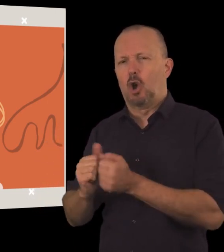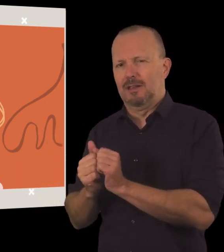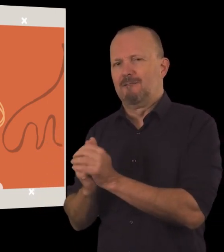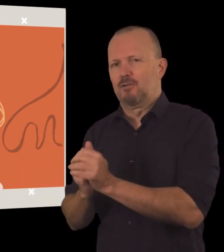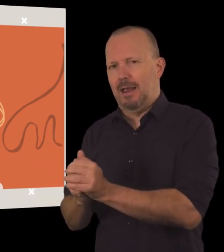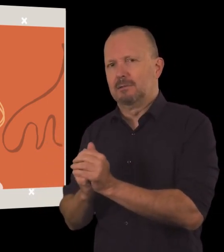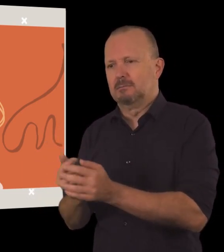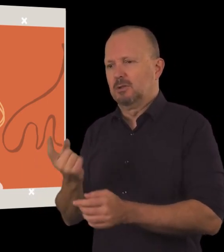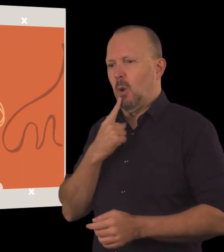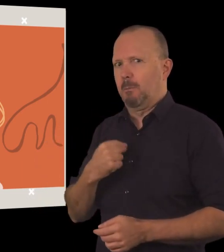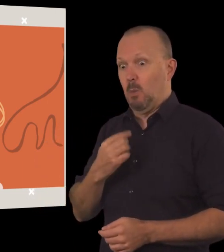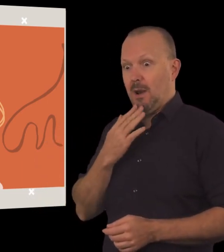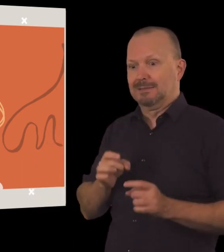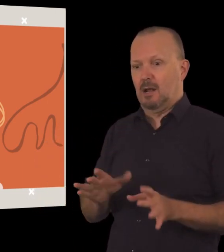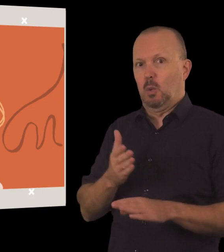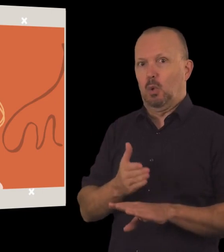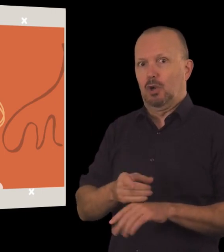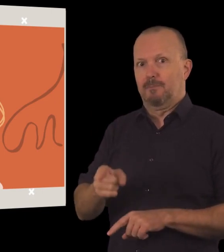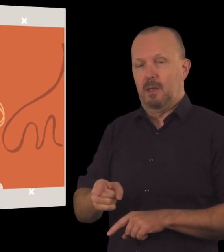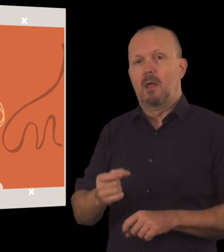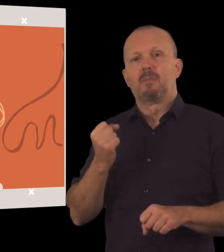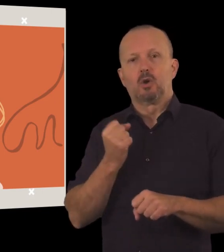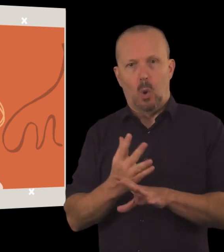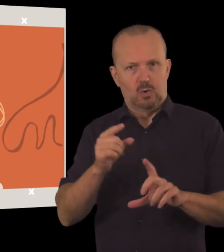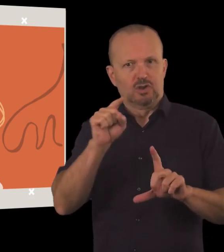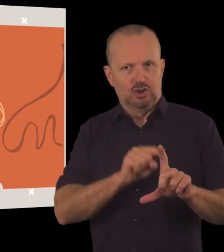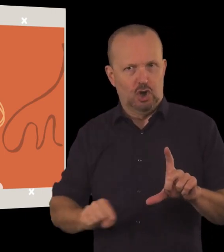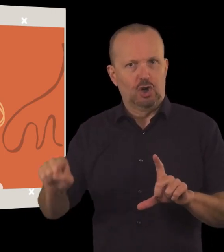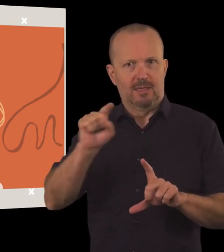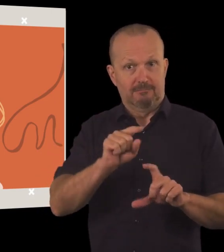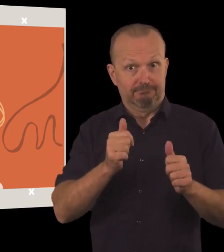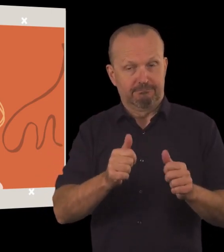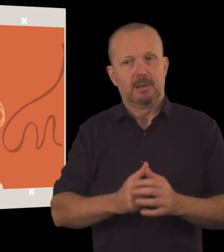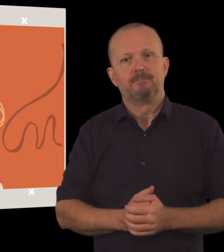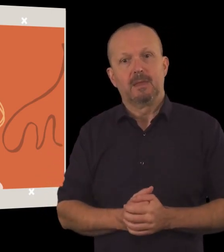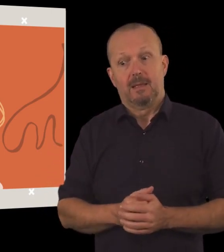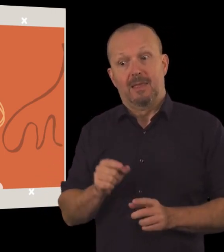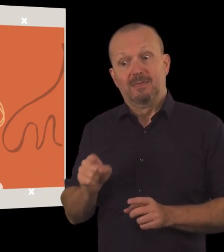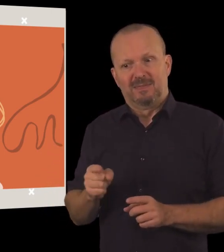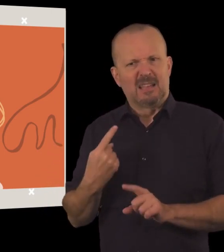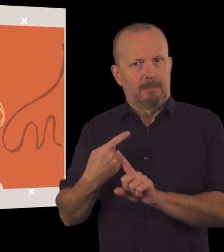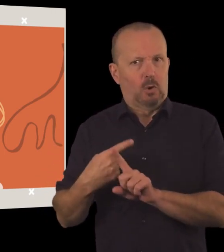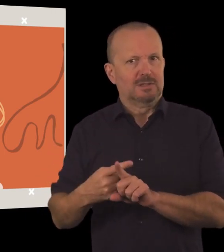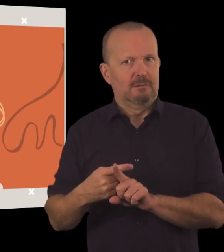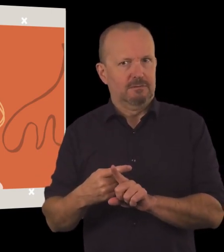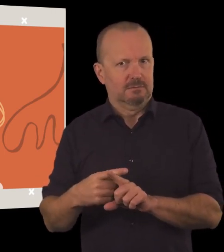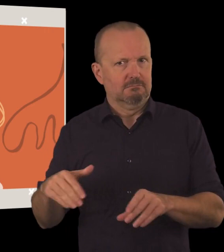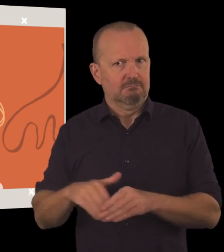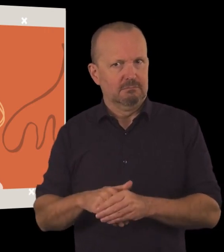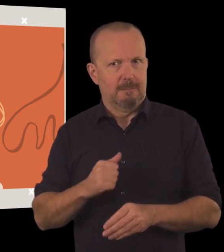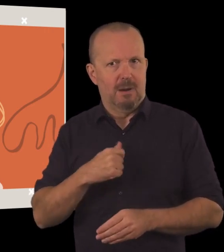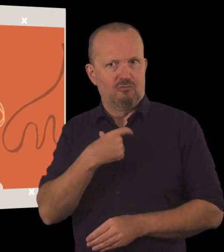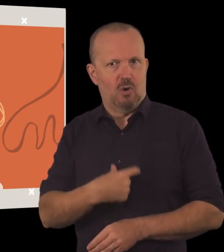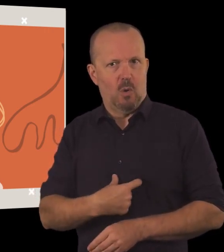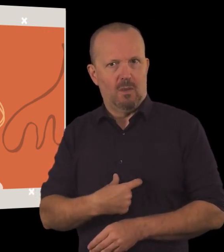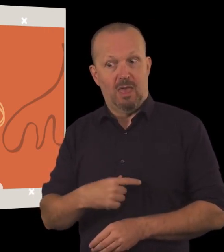practice and in my role as an art worker. The golden circle is something I use when I keep inside things for